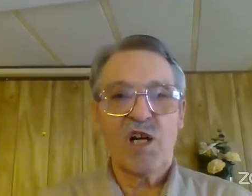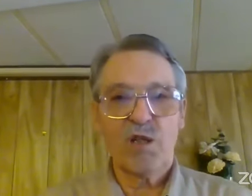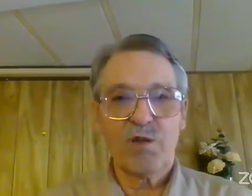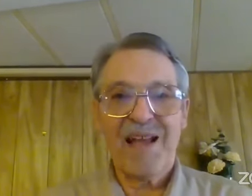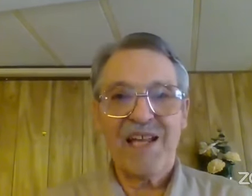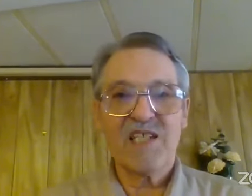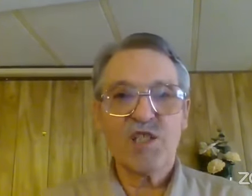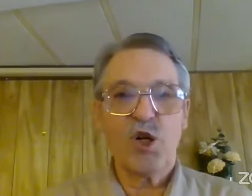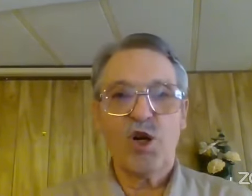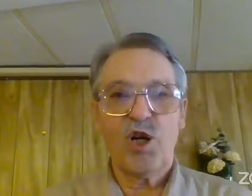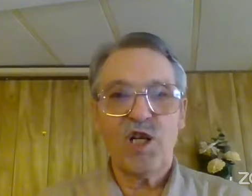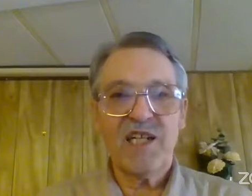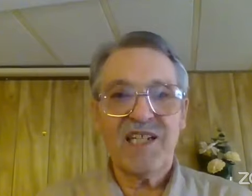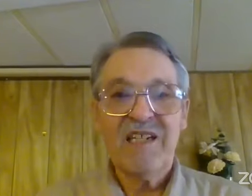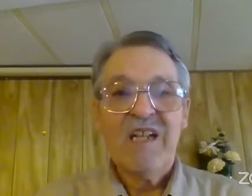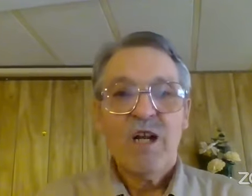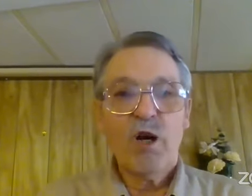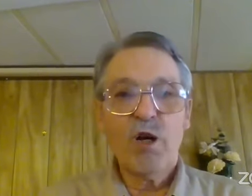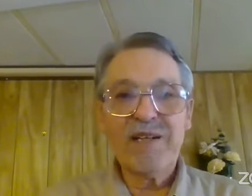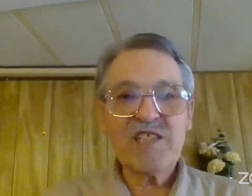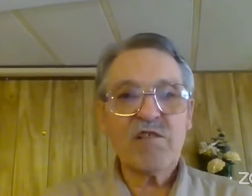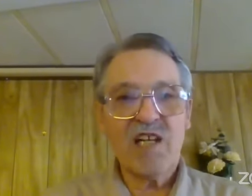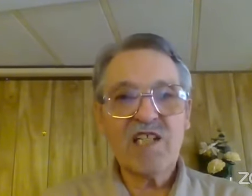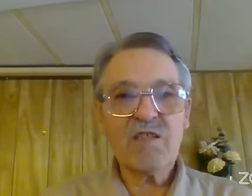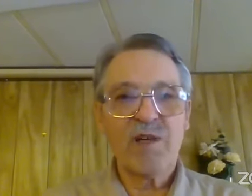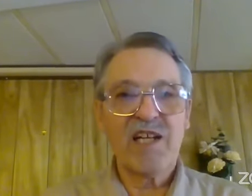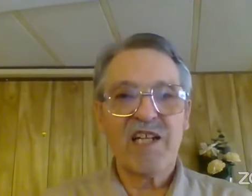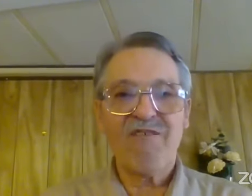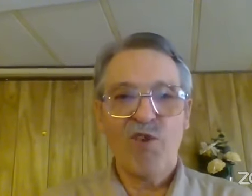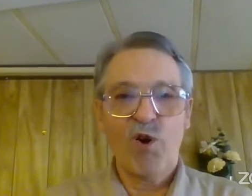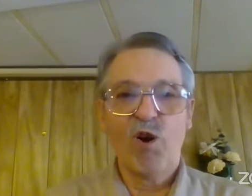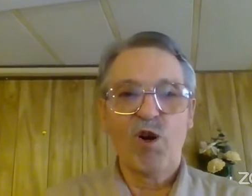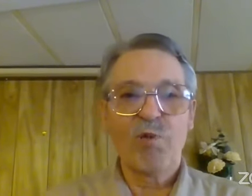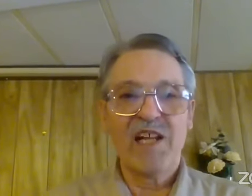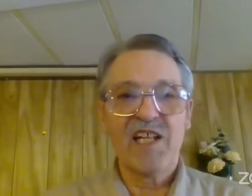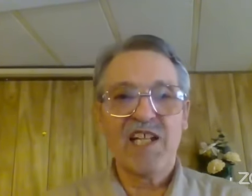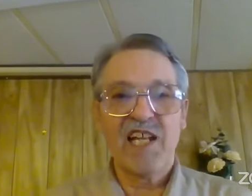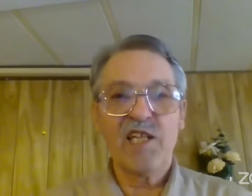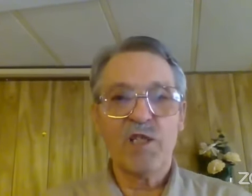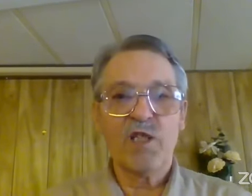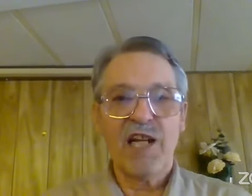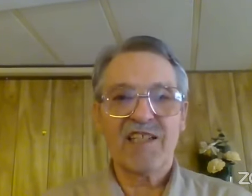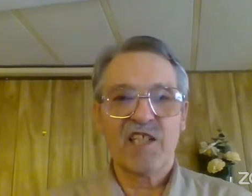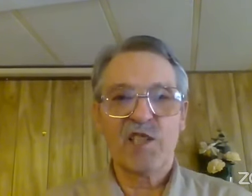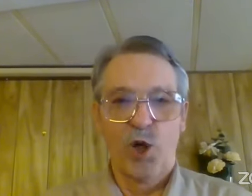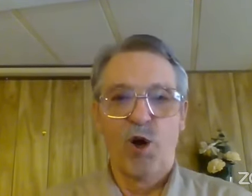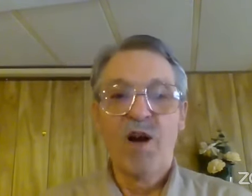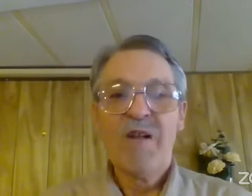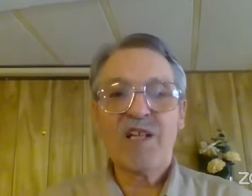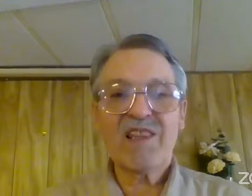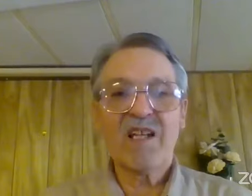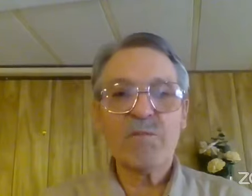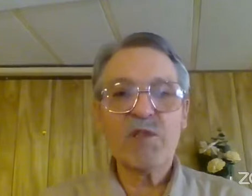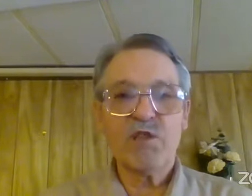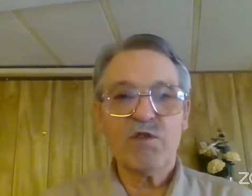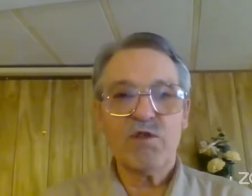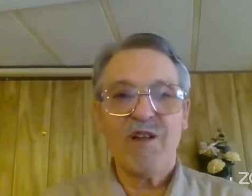sorrow and joy. Oh, it struck 24 when he entered at the door with the